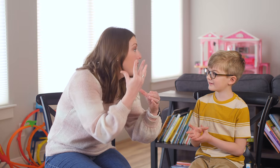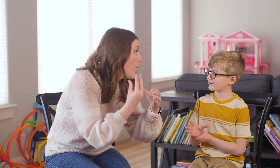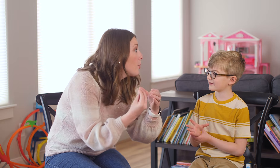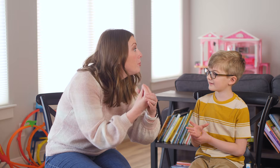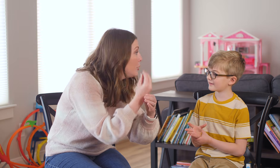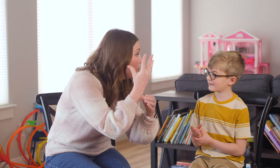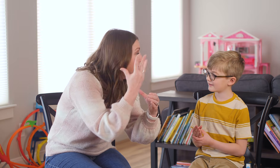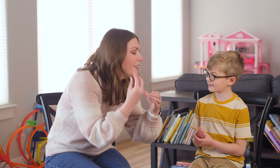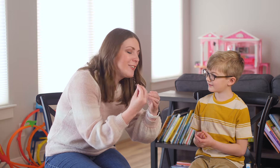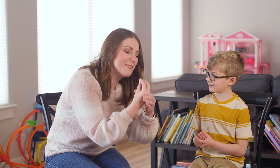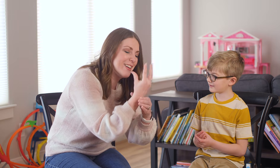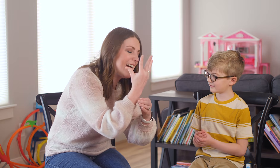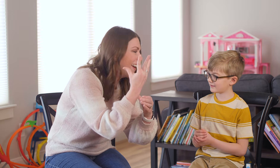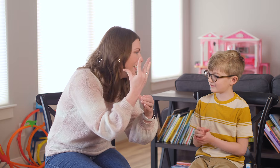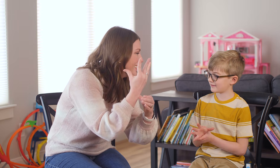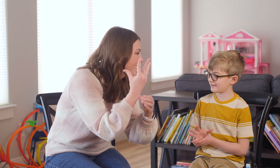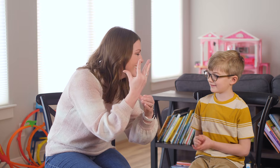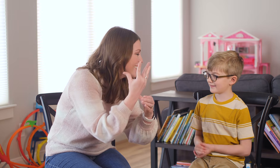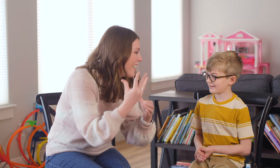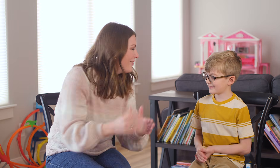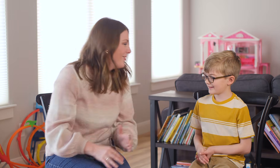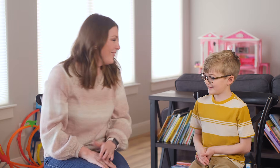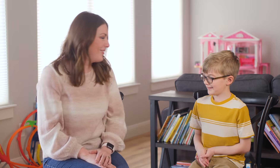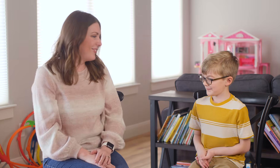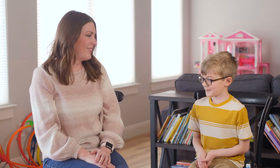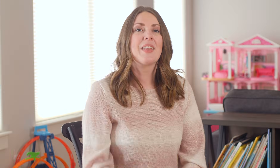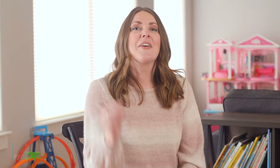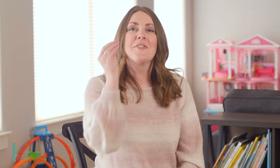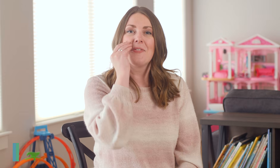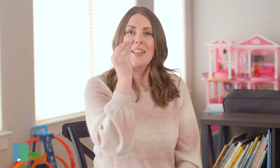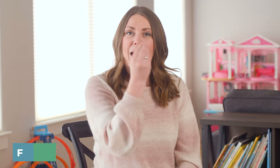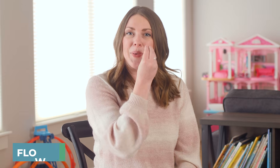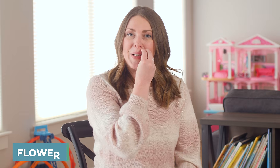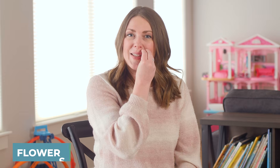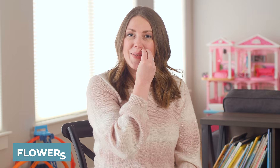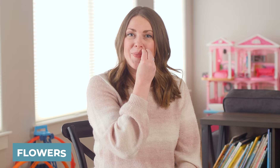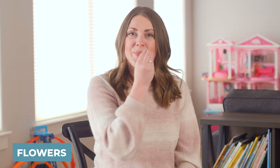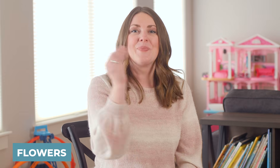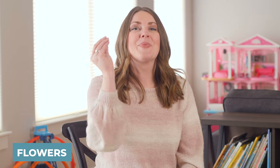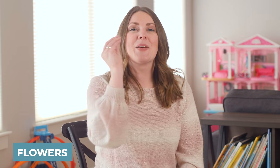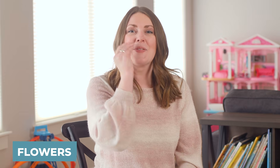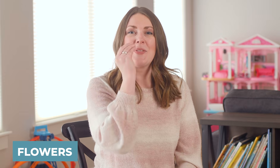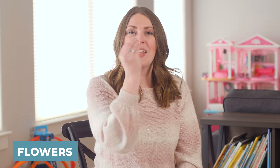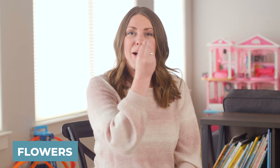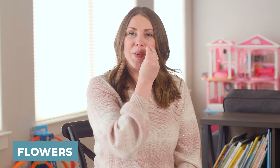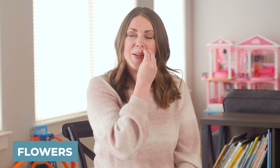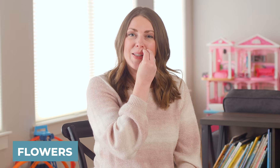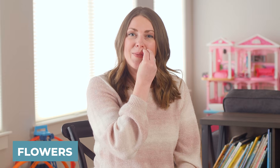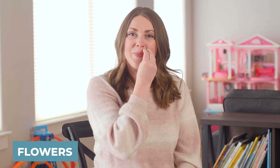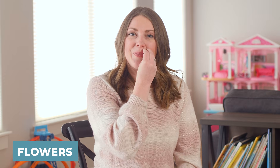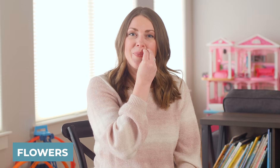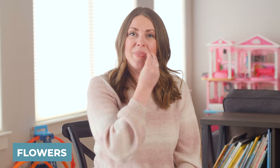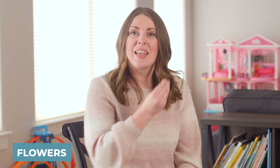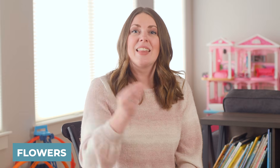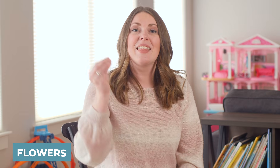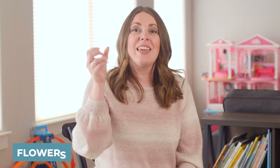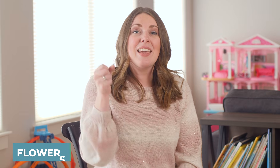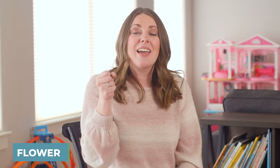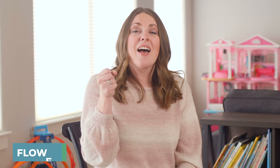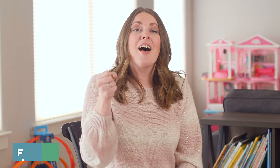flower blooming, you're right. Good job. Flowers, flowers. Think of